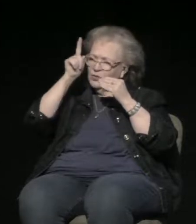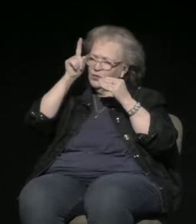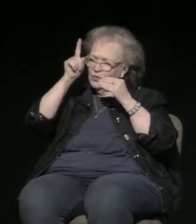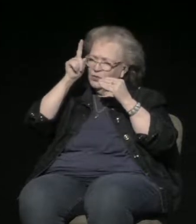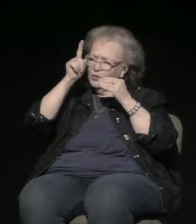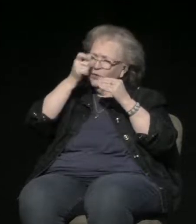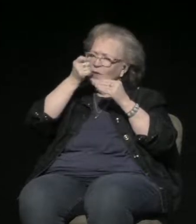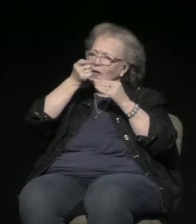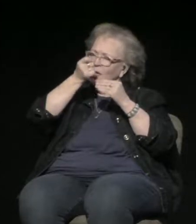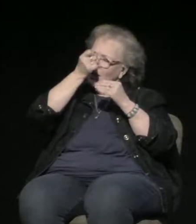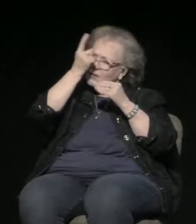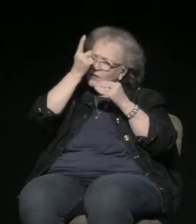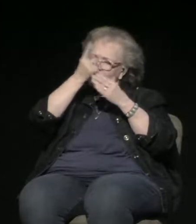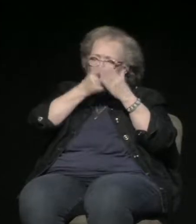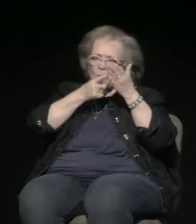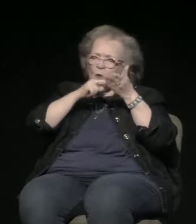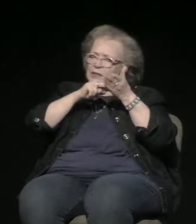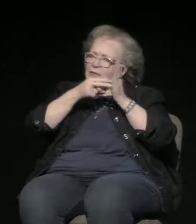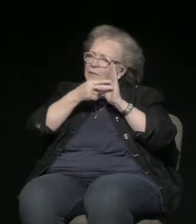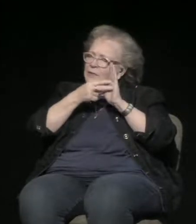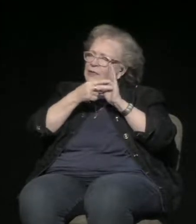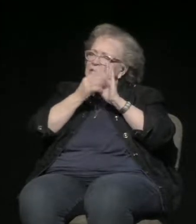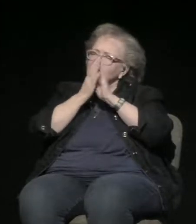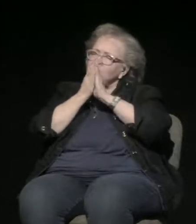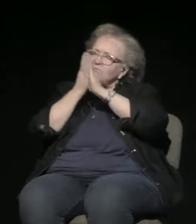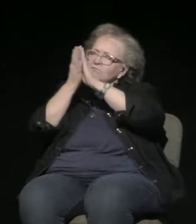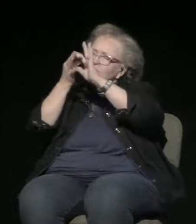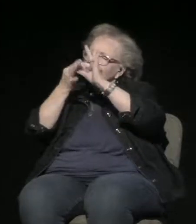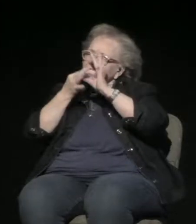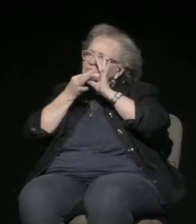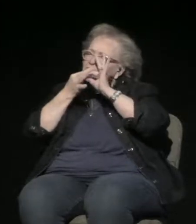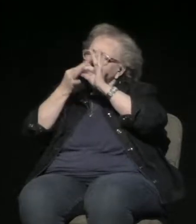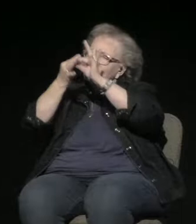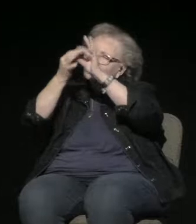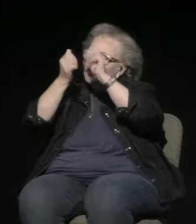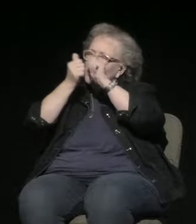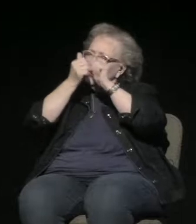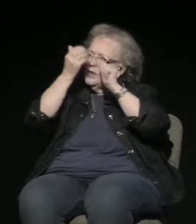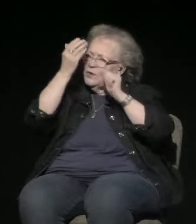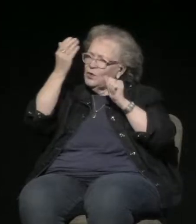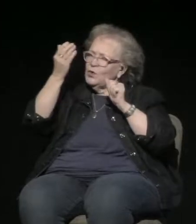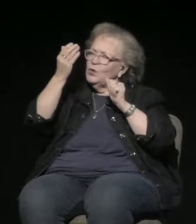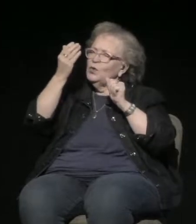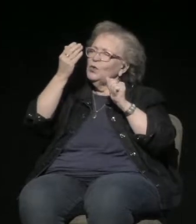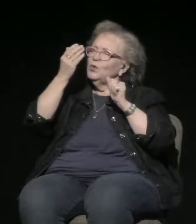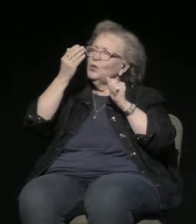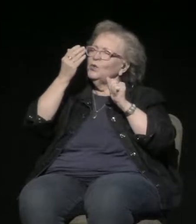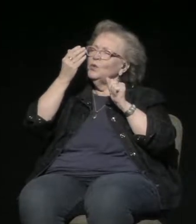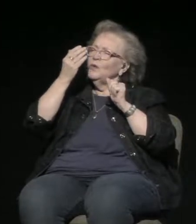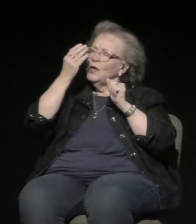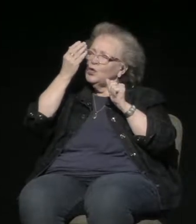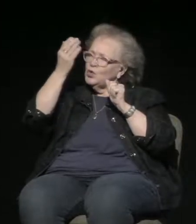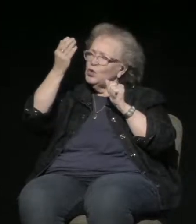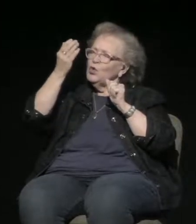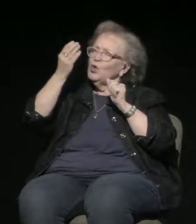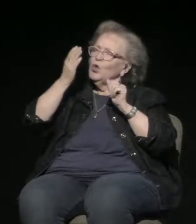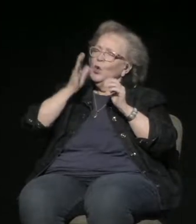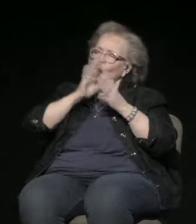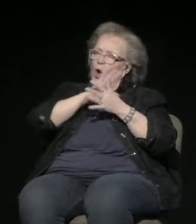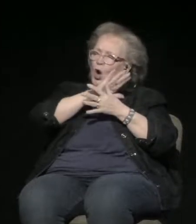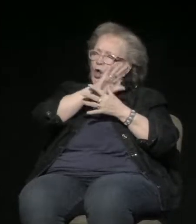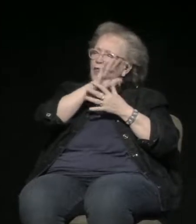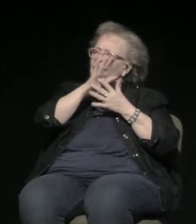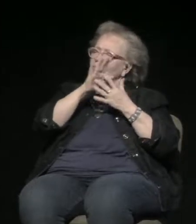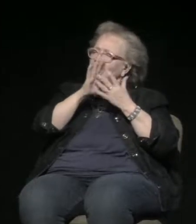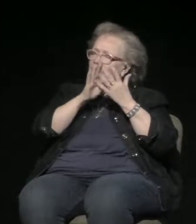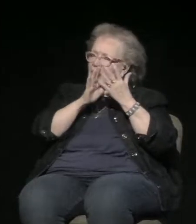They would Understand what It means to have A relationship With Jesus Christ That you would Be their savior And they would Walk with